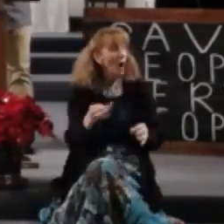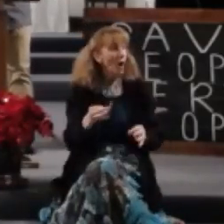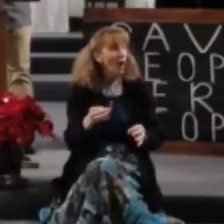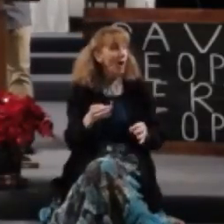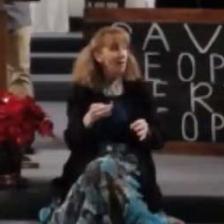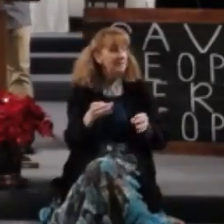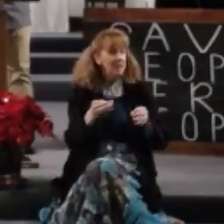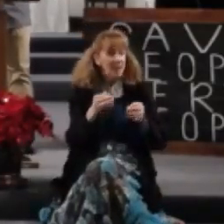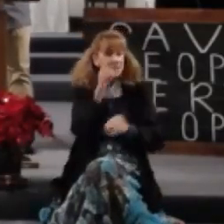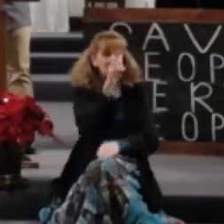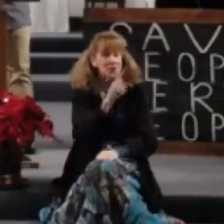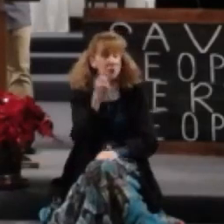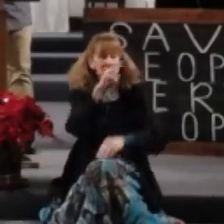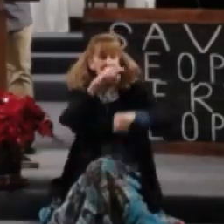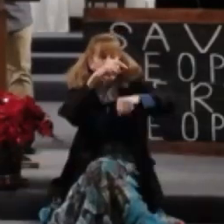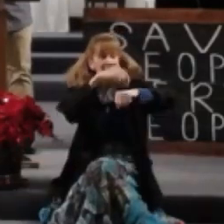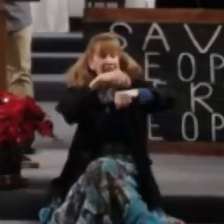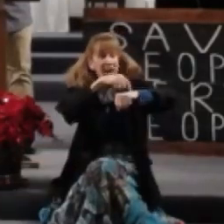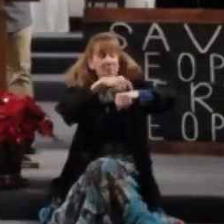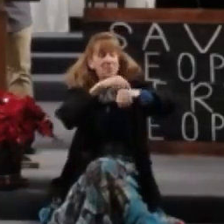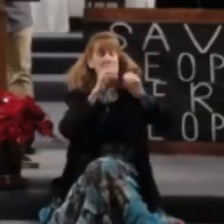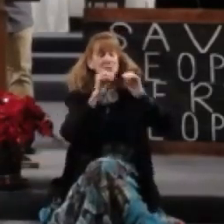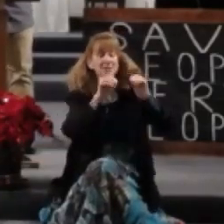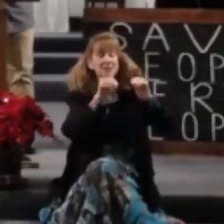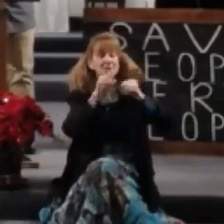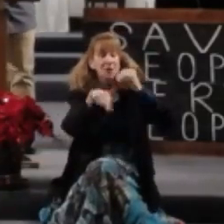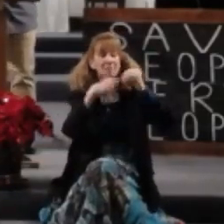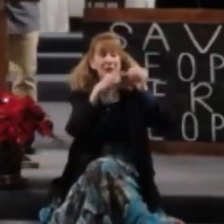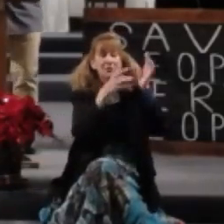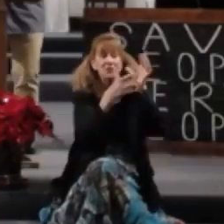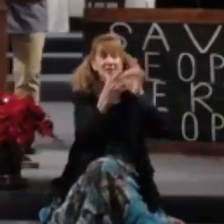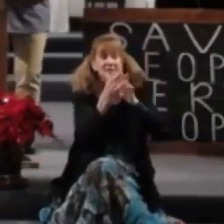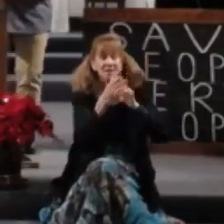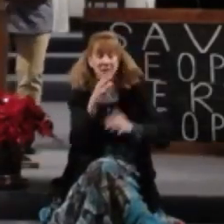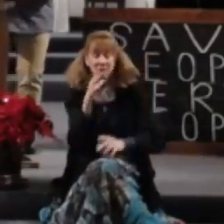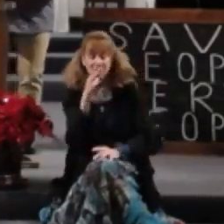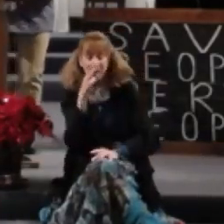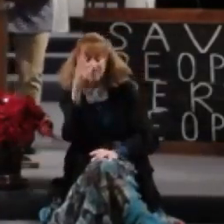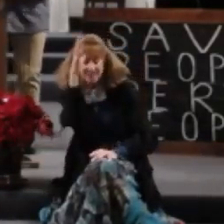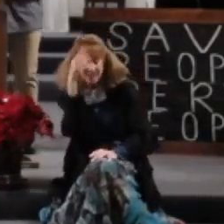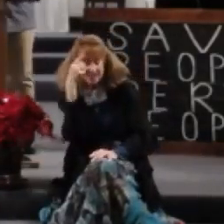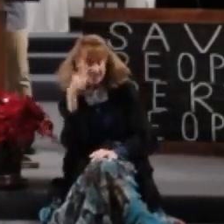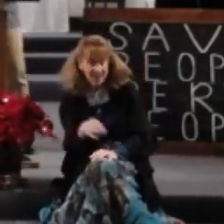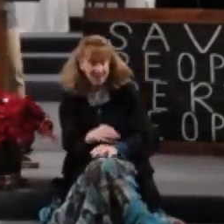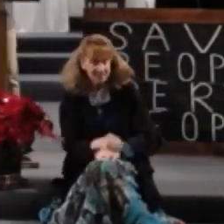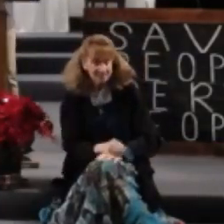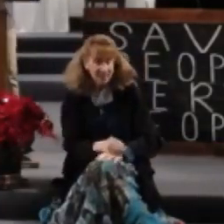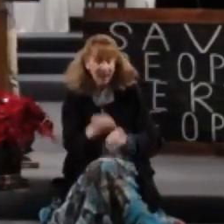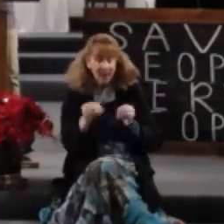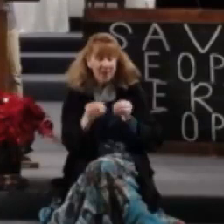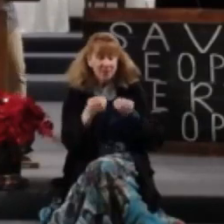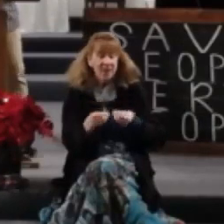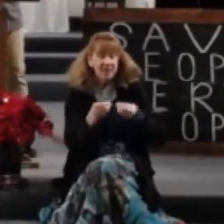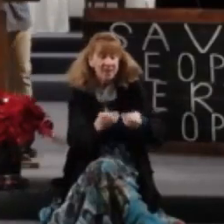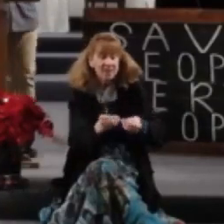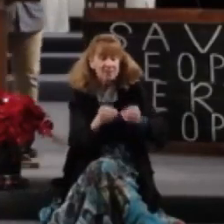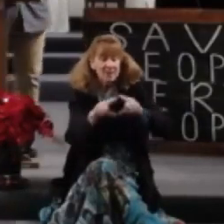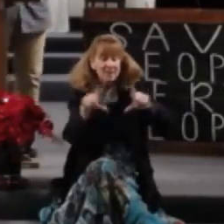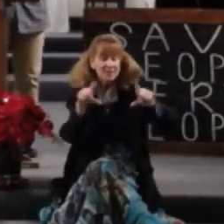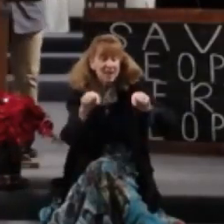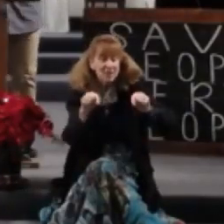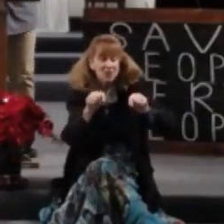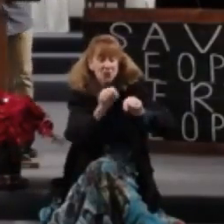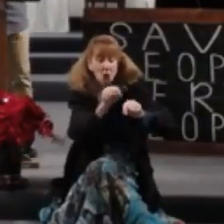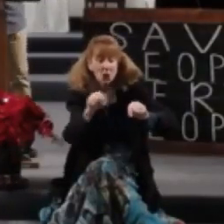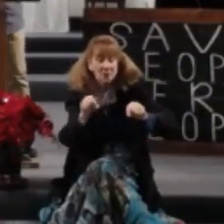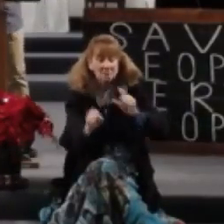they were waiting for their food as a teaching moment. They said, the parents gave the kids index cards, you know,